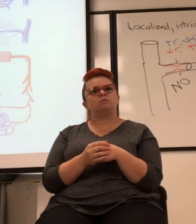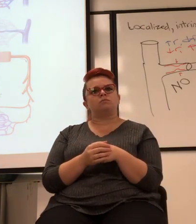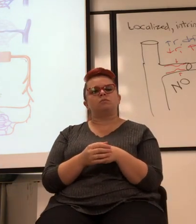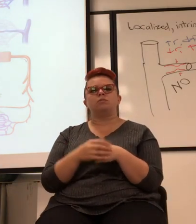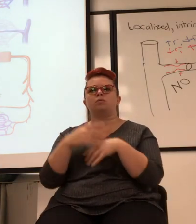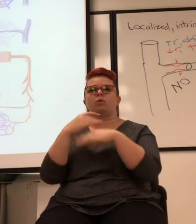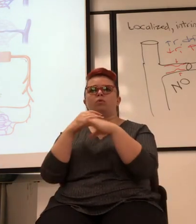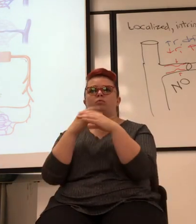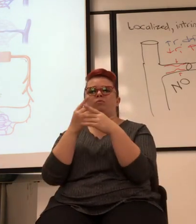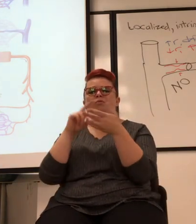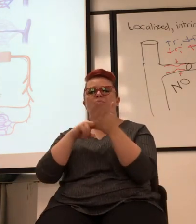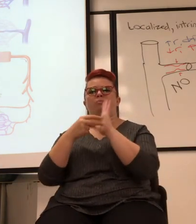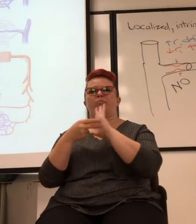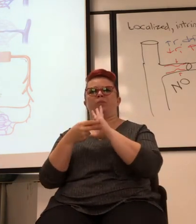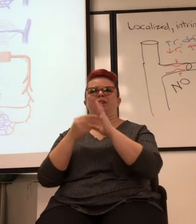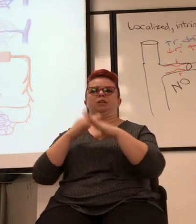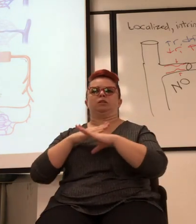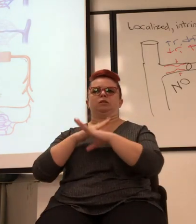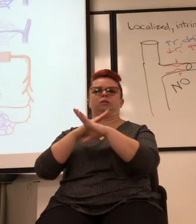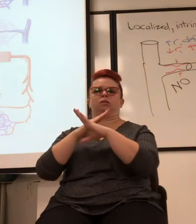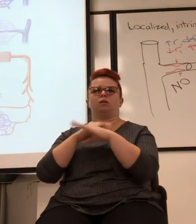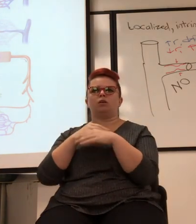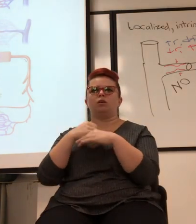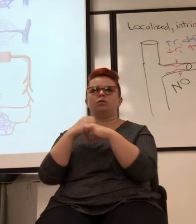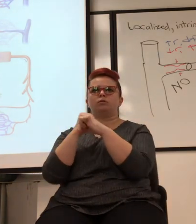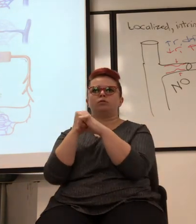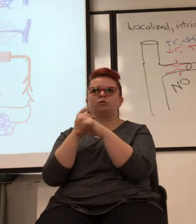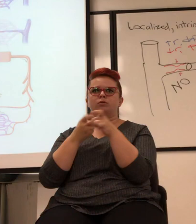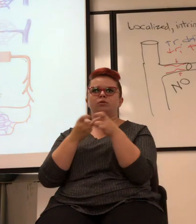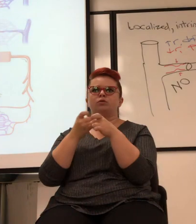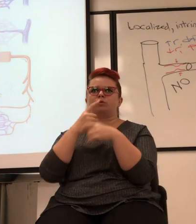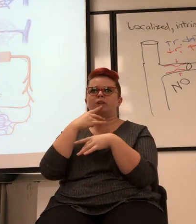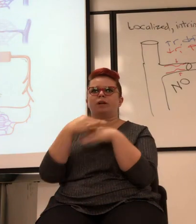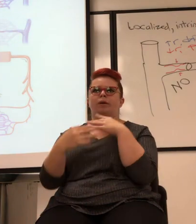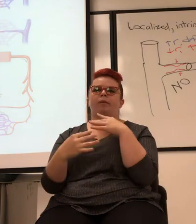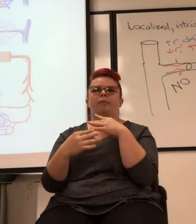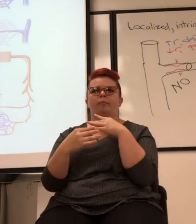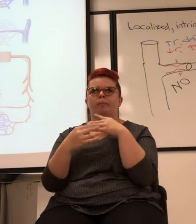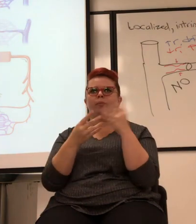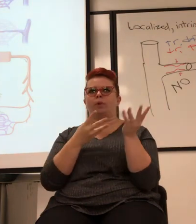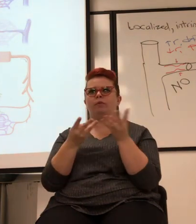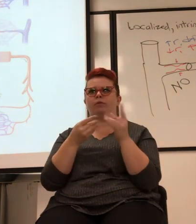to these locations that you don't really need for a sympathetic response. So it's like you're